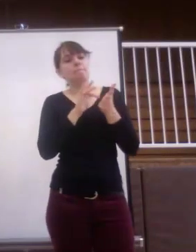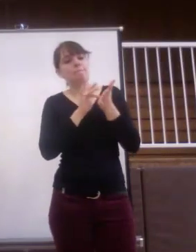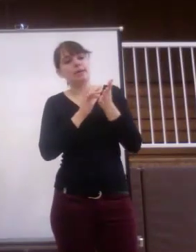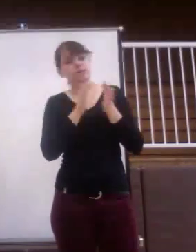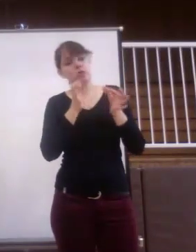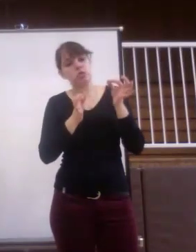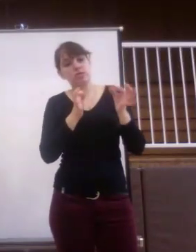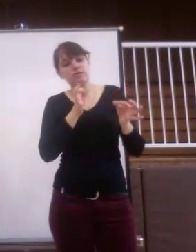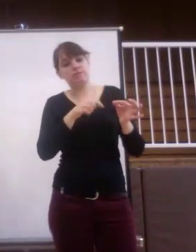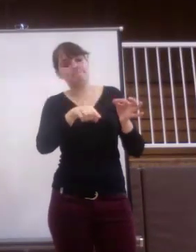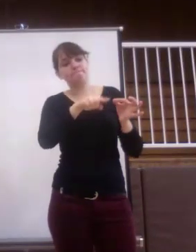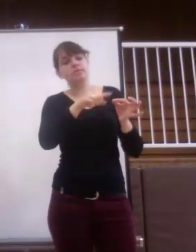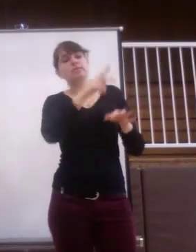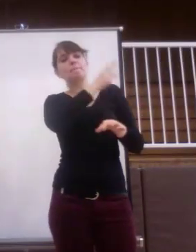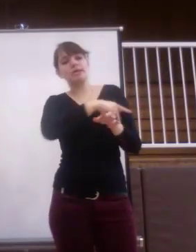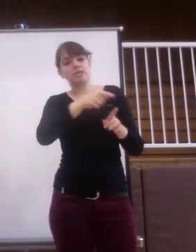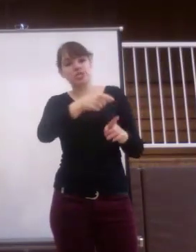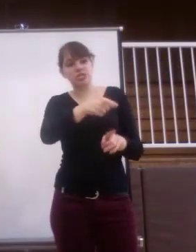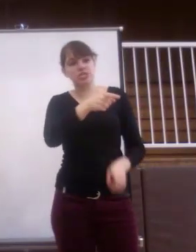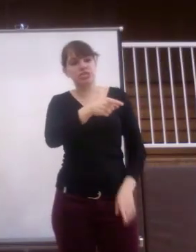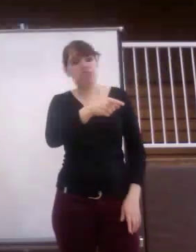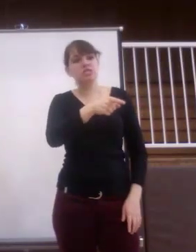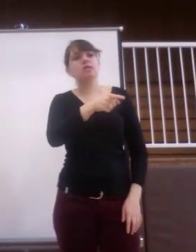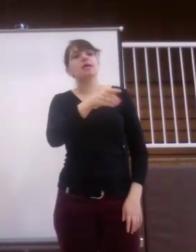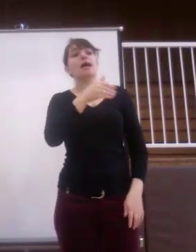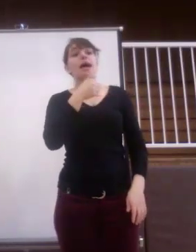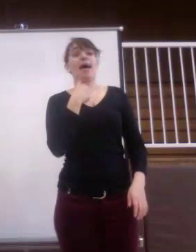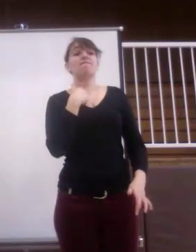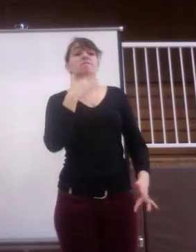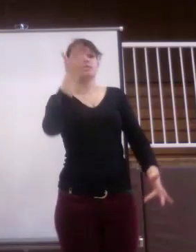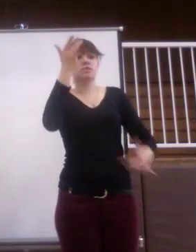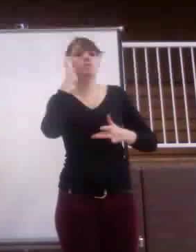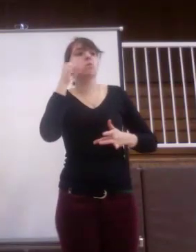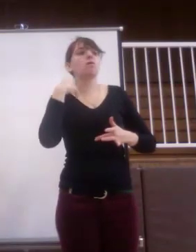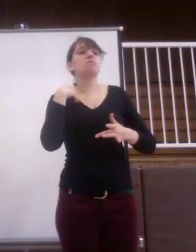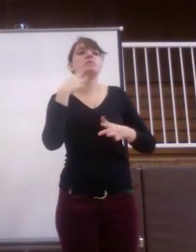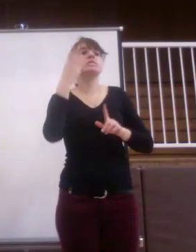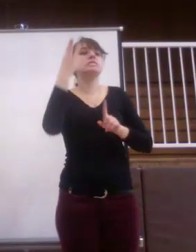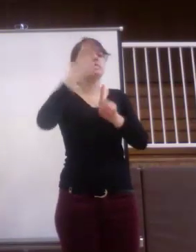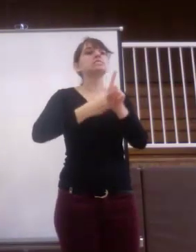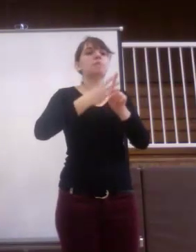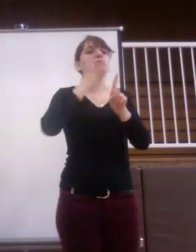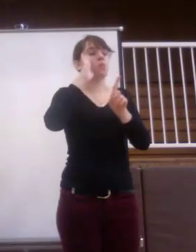the patient has a condition that causes death within 6 months.